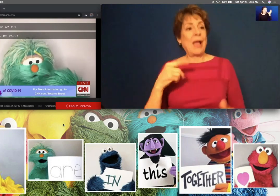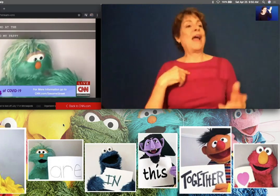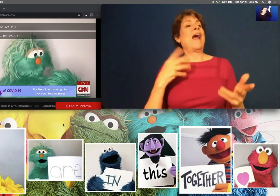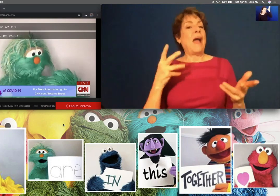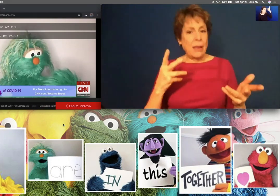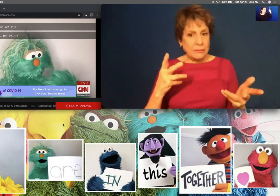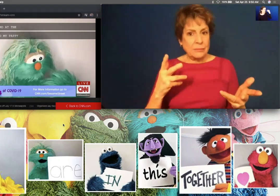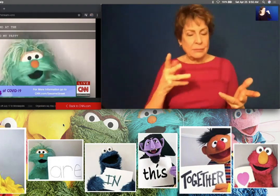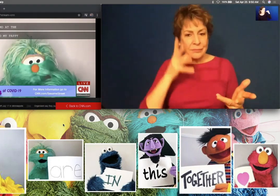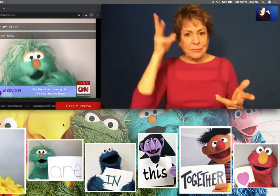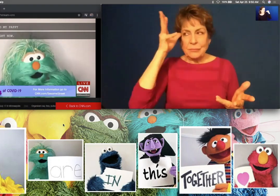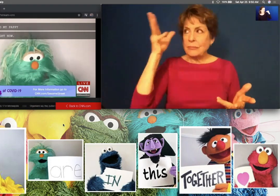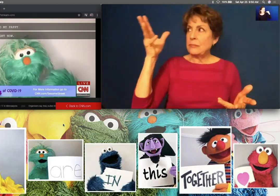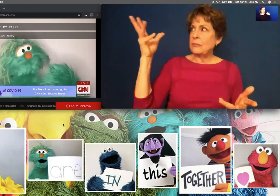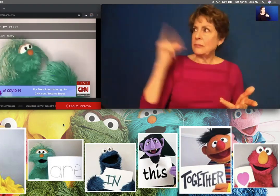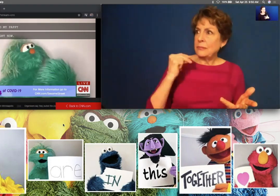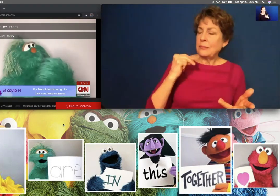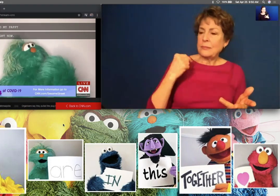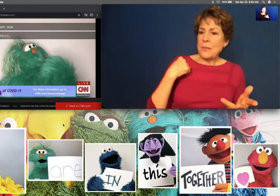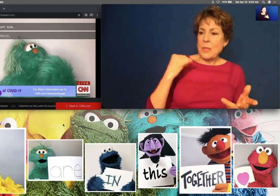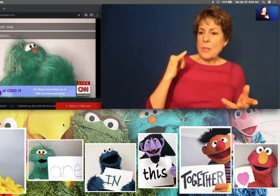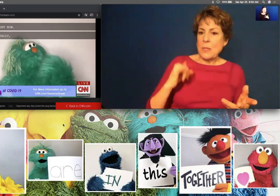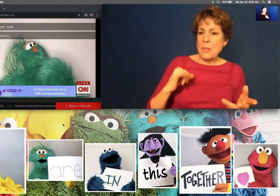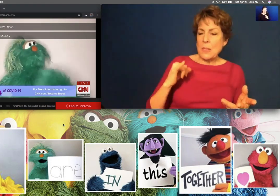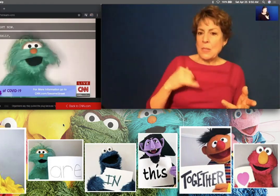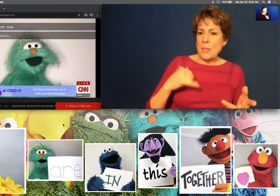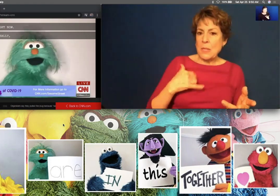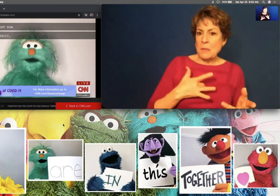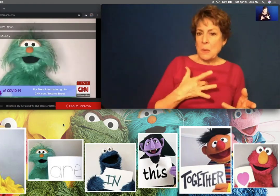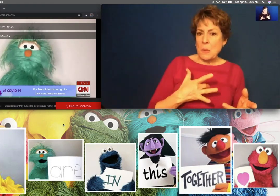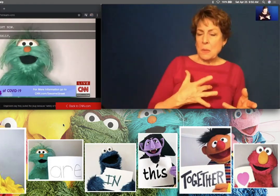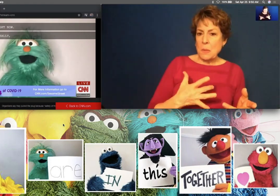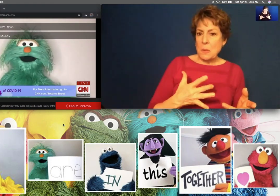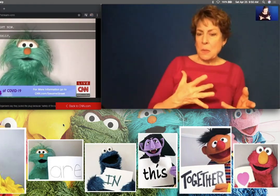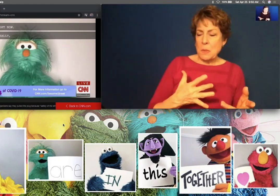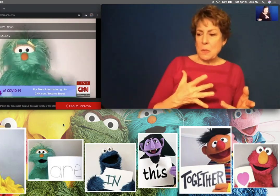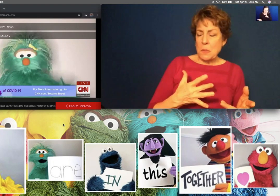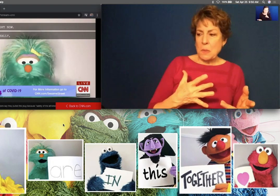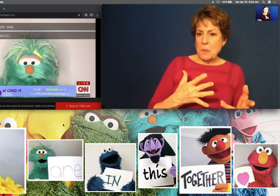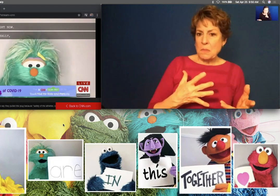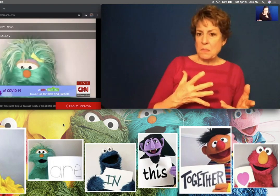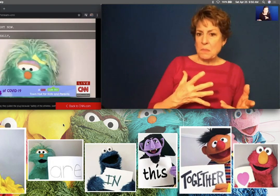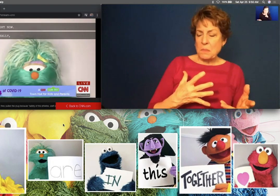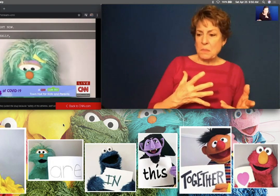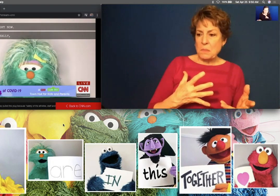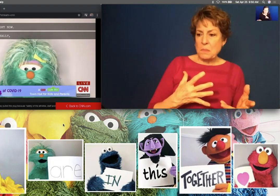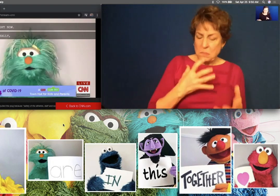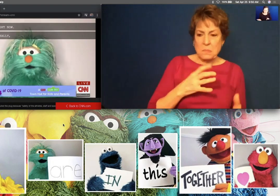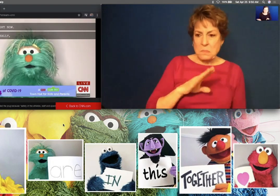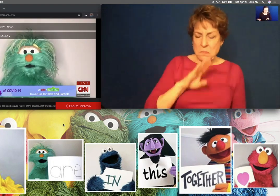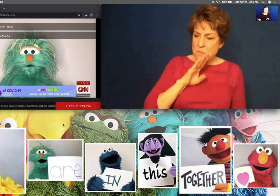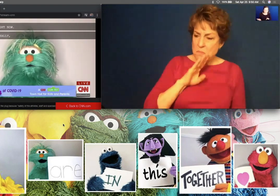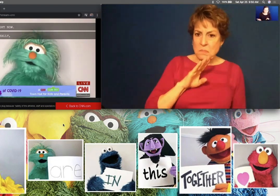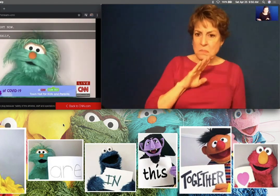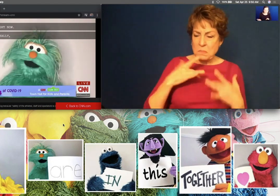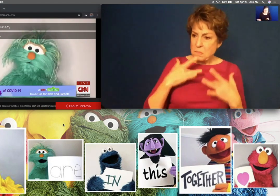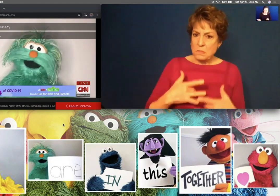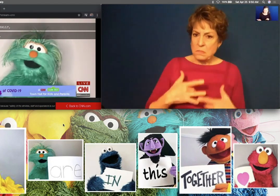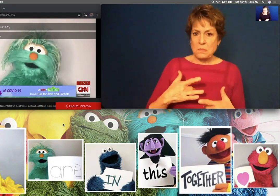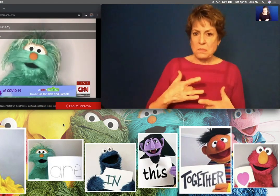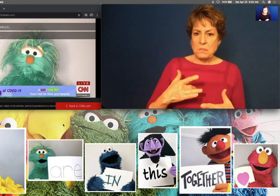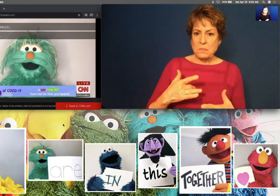and my papi said that I can't right now. It made me feel really, really